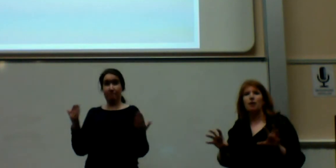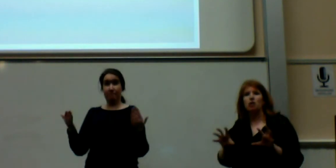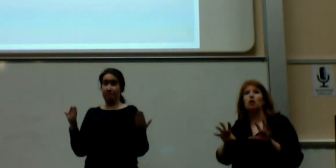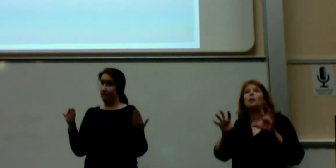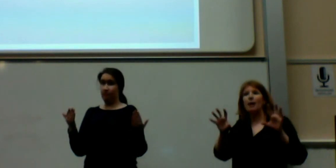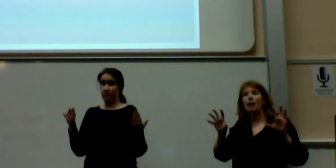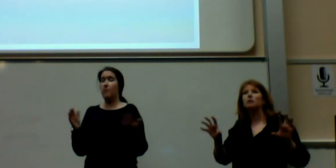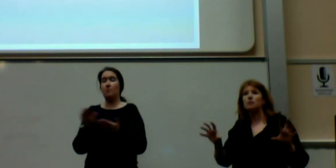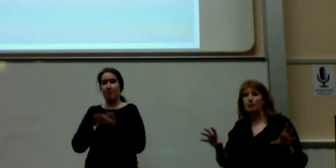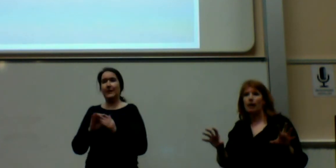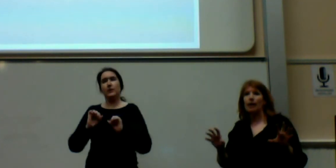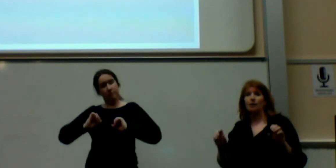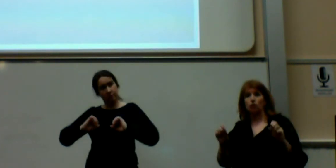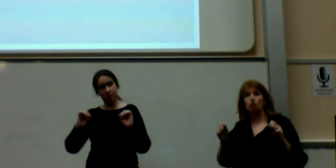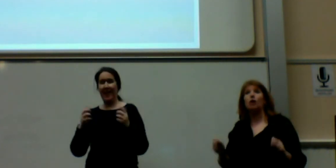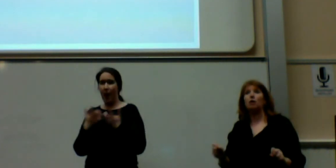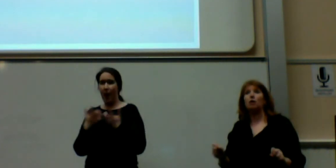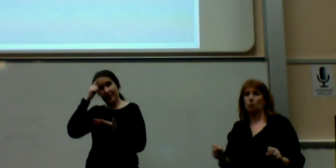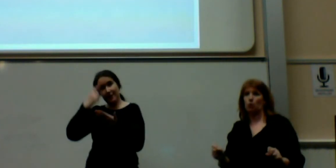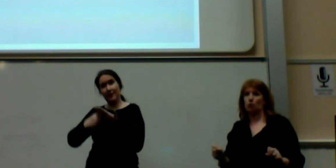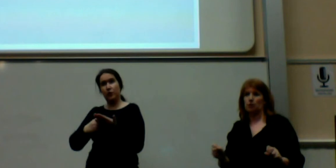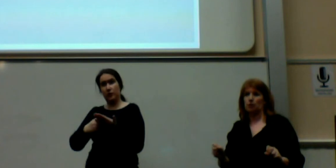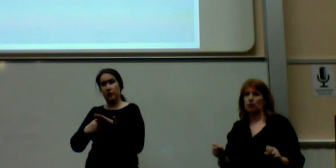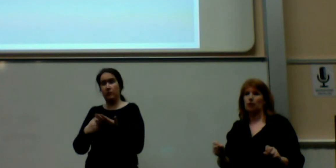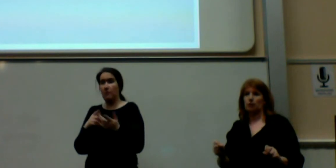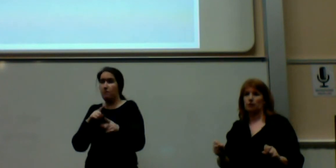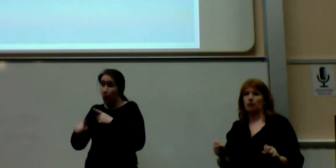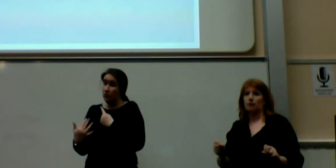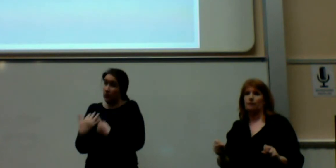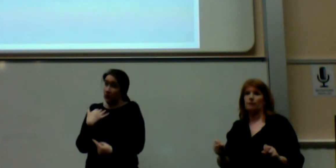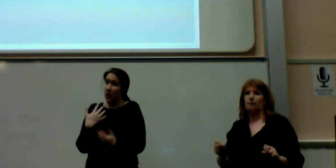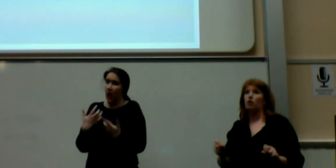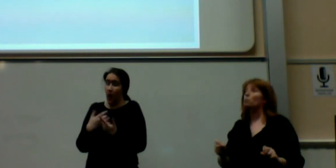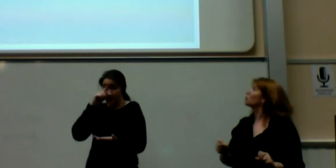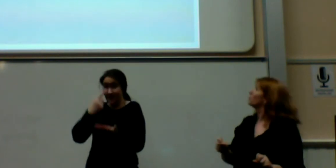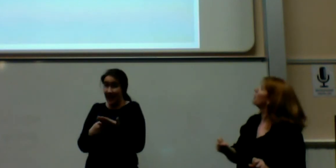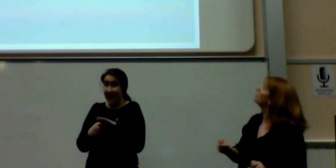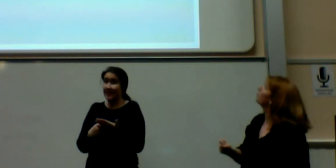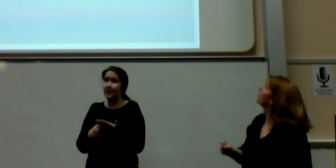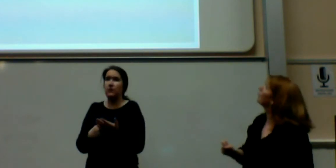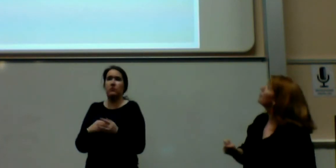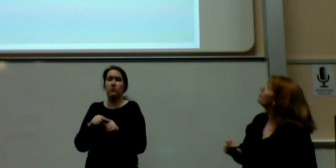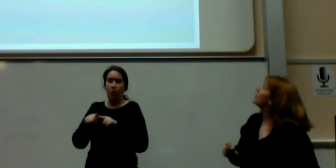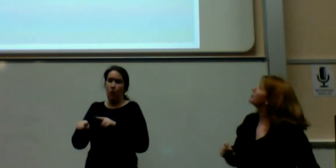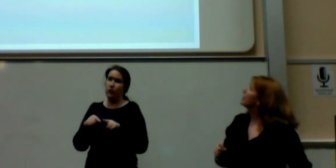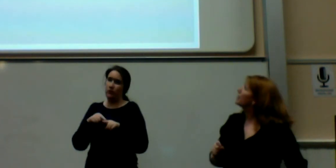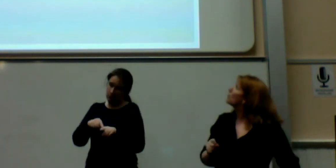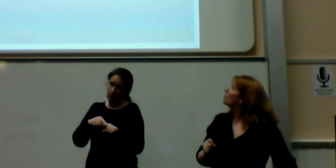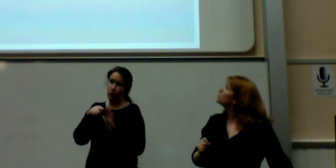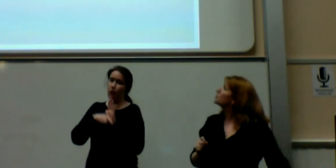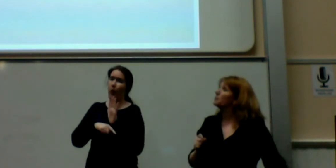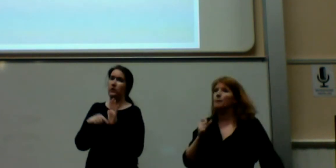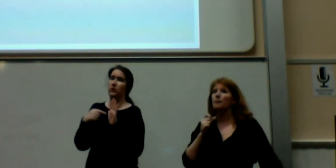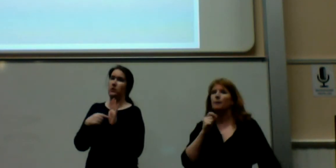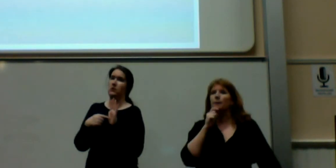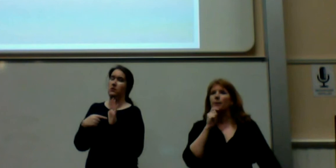very much compelled by, at the strongest point, right? They're much compelled by maintaining